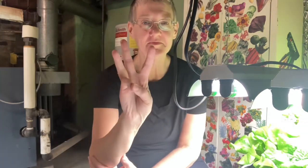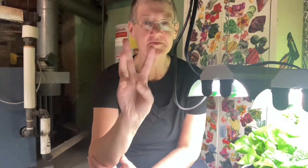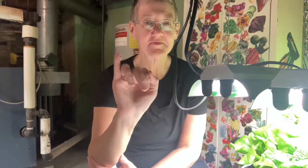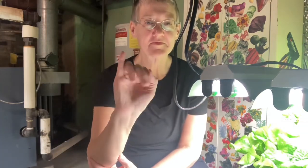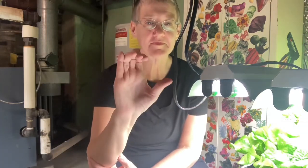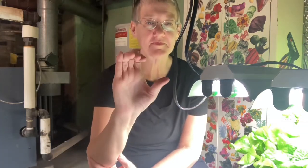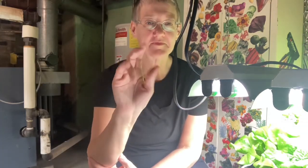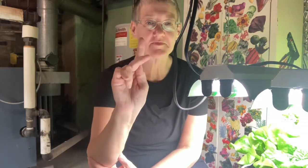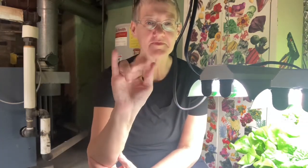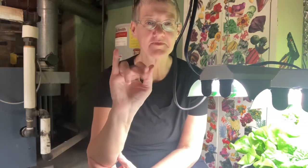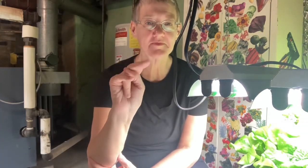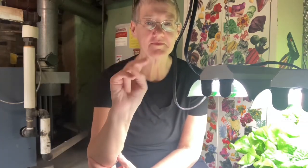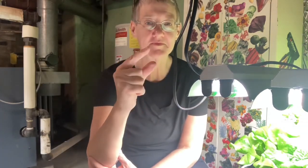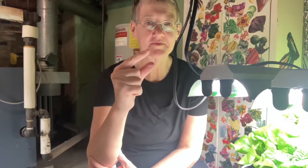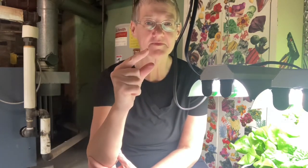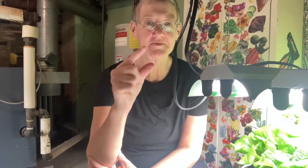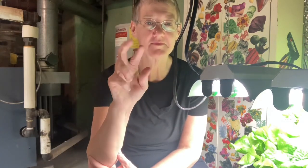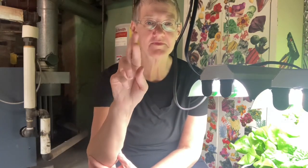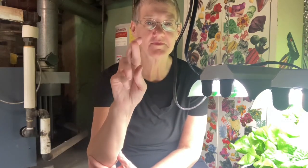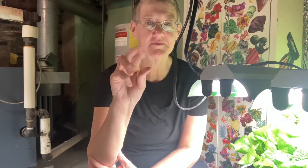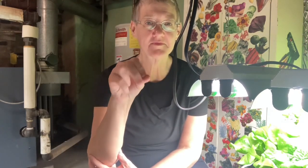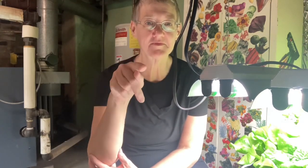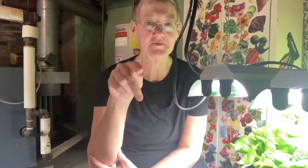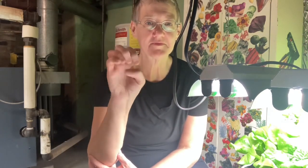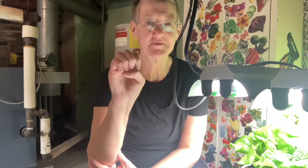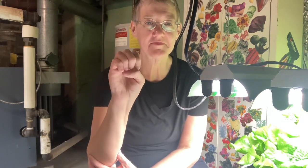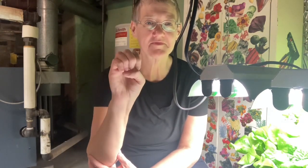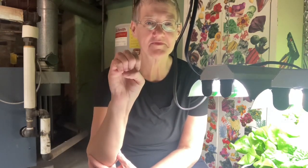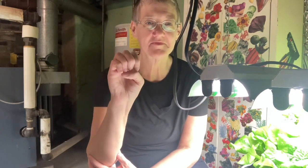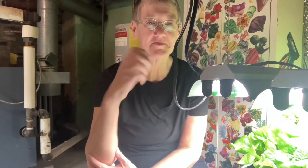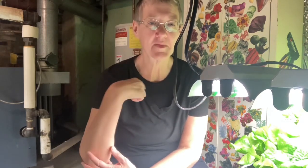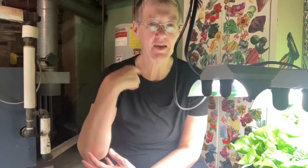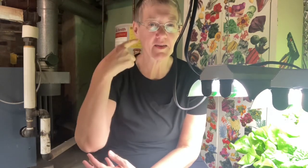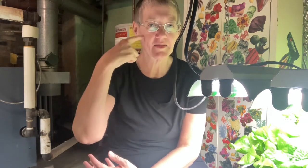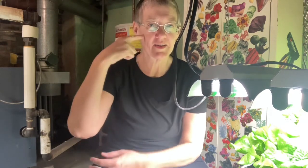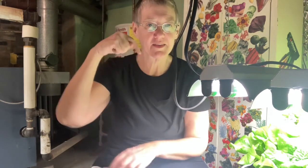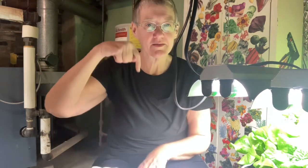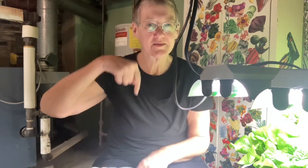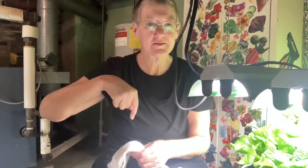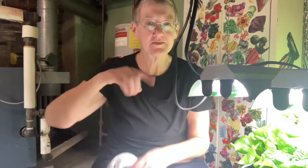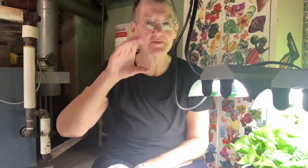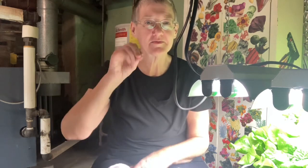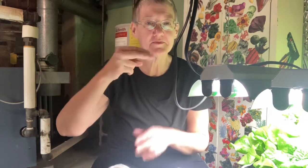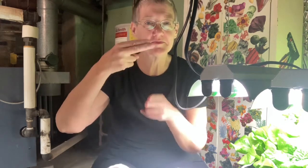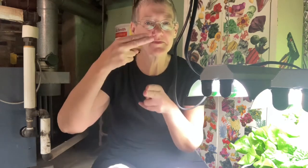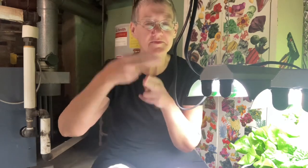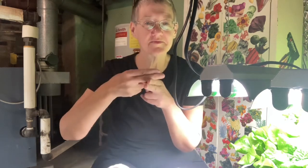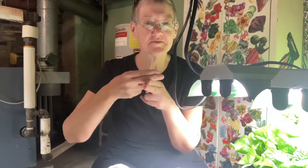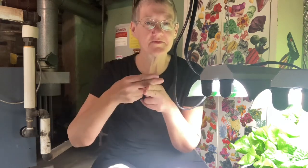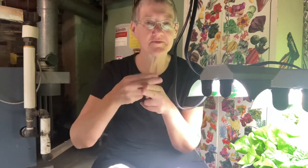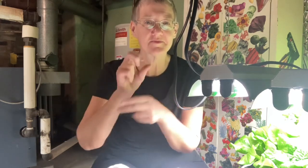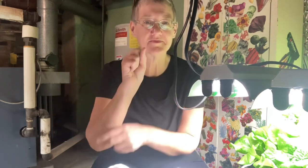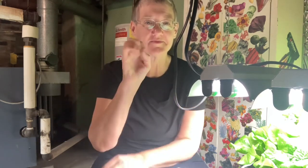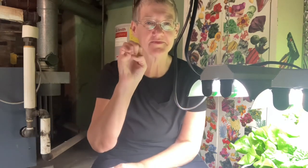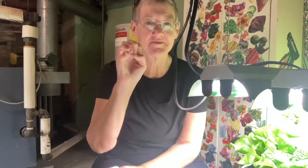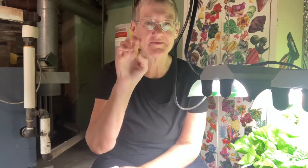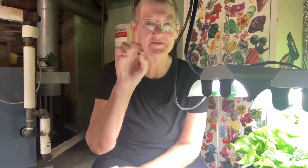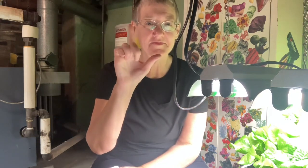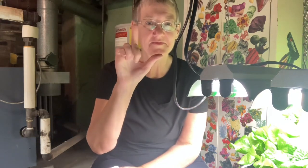what is called wicking rope. I think this company called it seedling